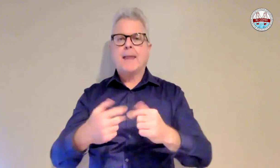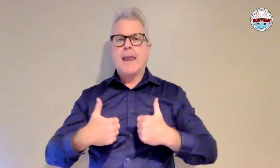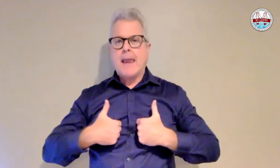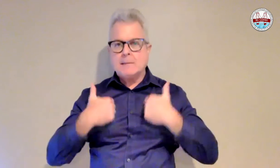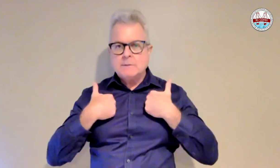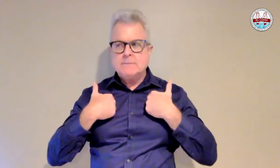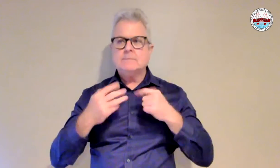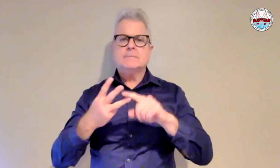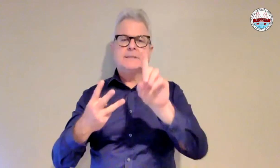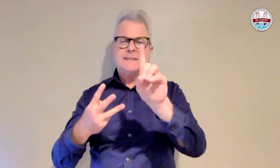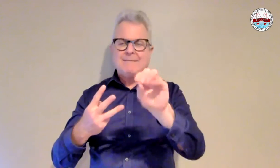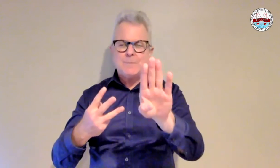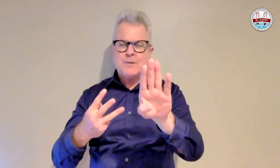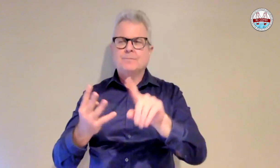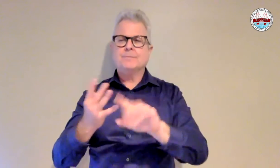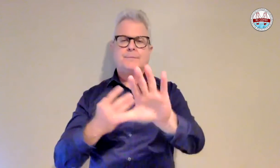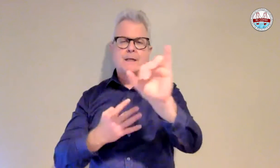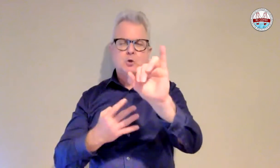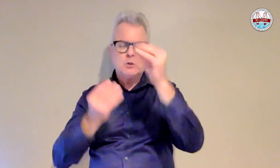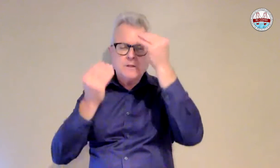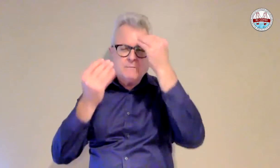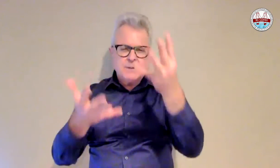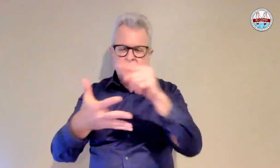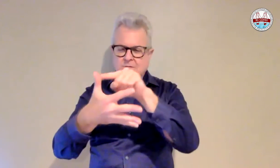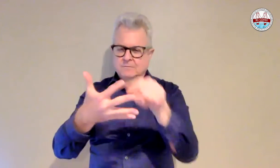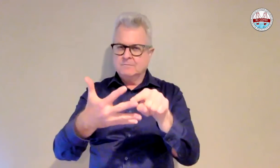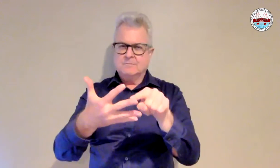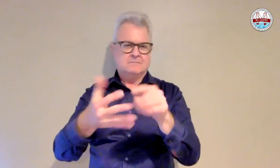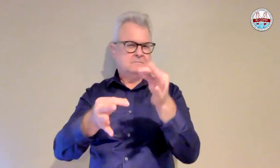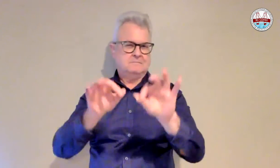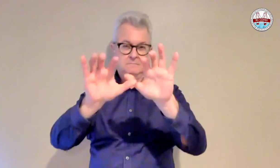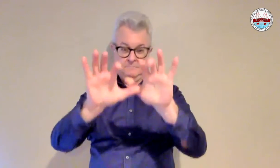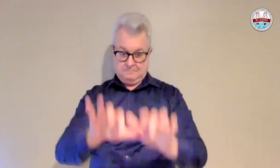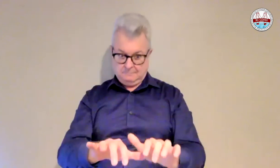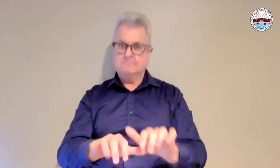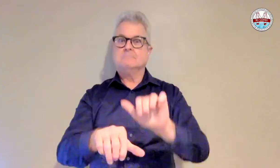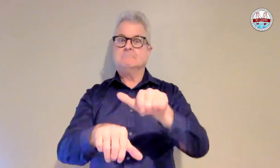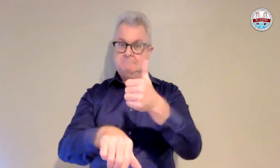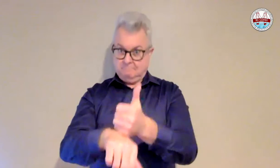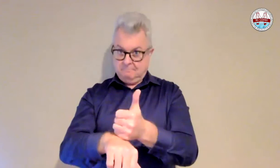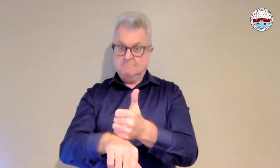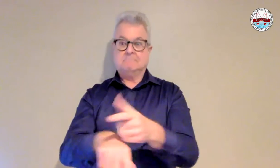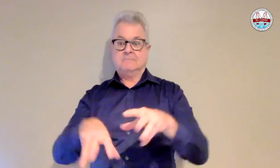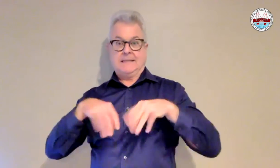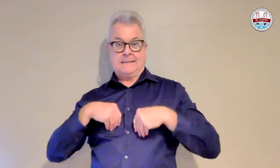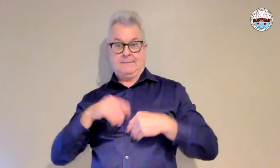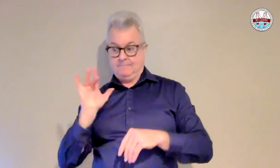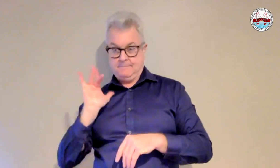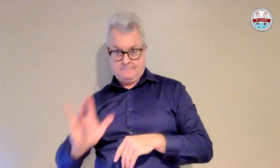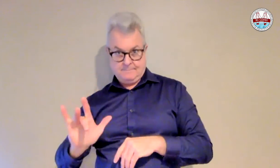a membership number with your user ID and password. At that time, they will ask you for your name, your address, your date